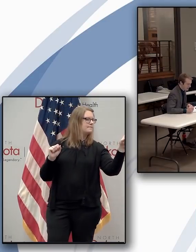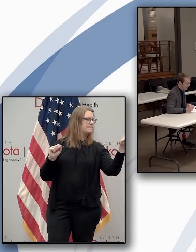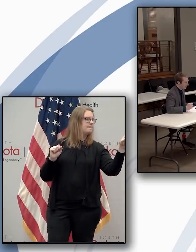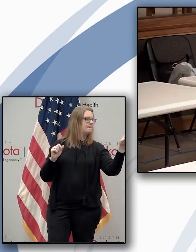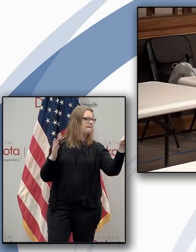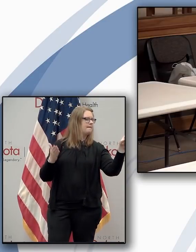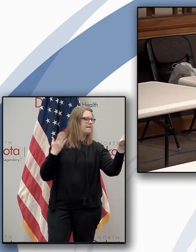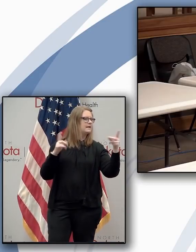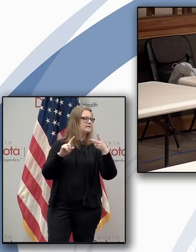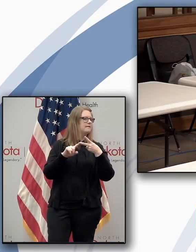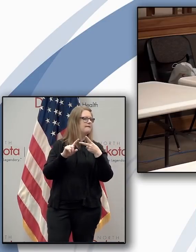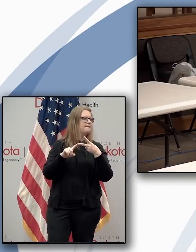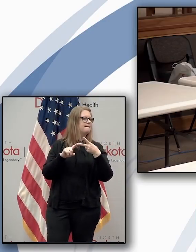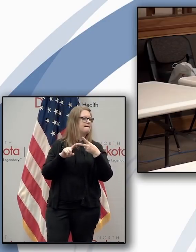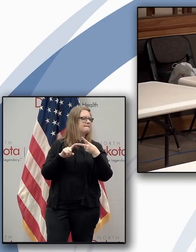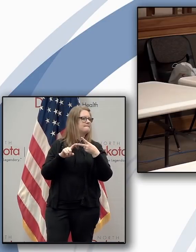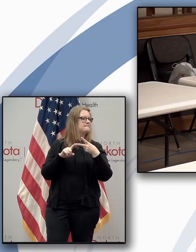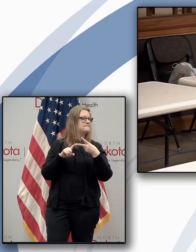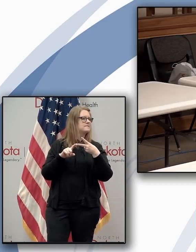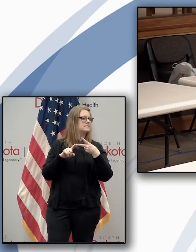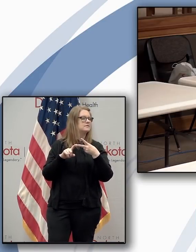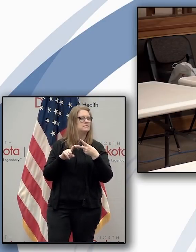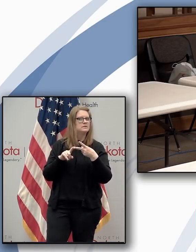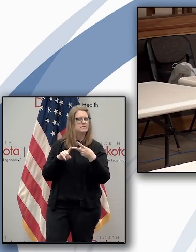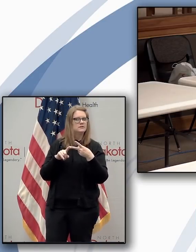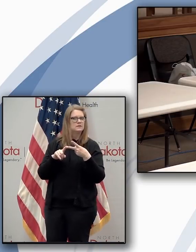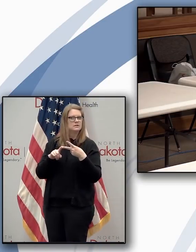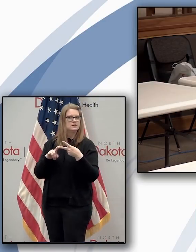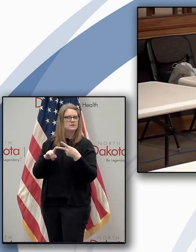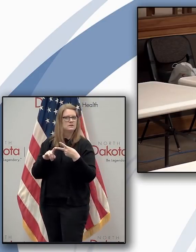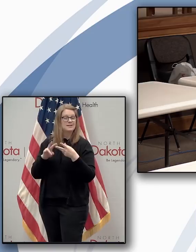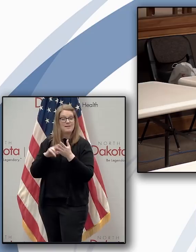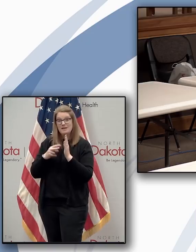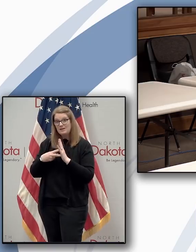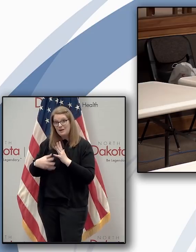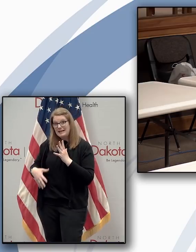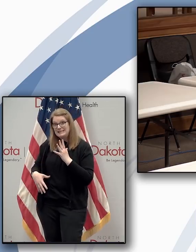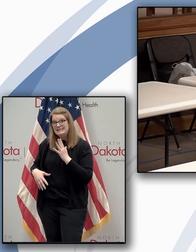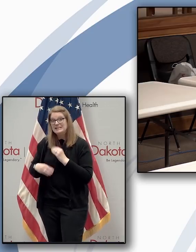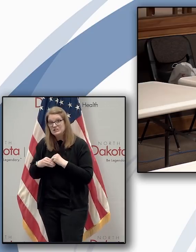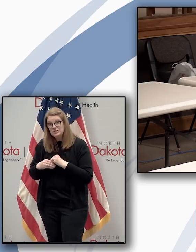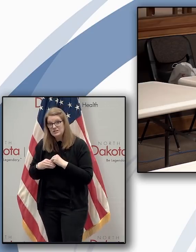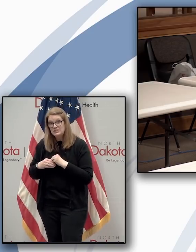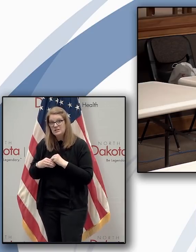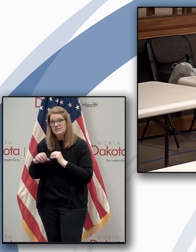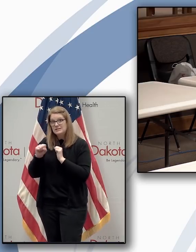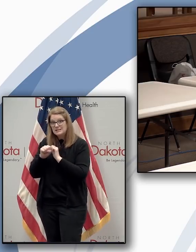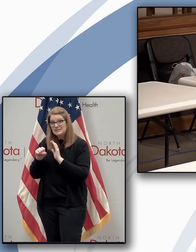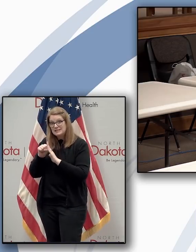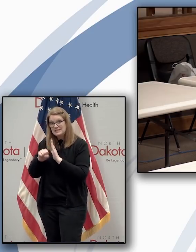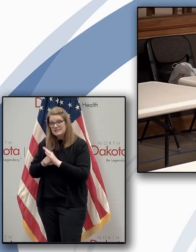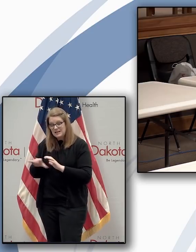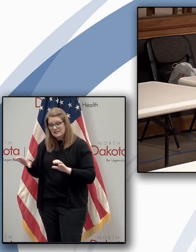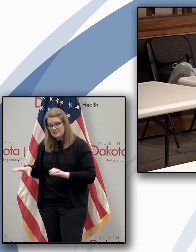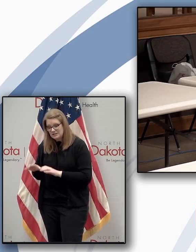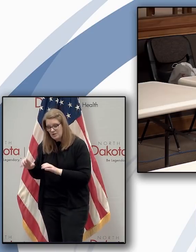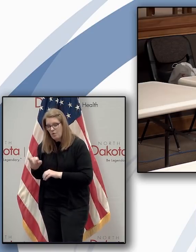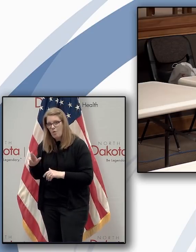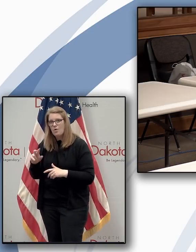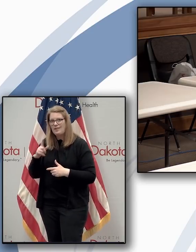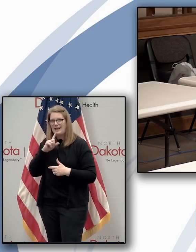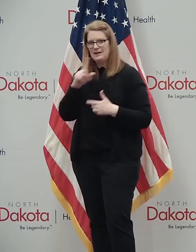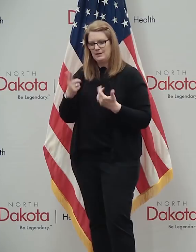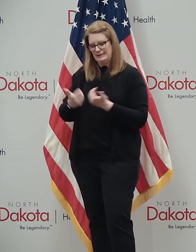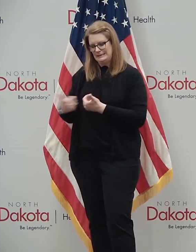up that second part of the question, then is this meant to be in addition to the state's efforts, or is this meant to decentralize the state's